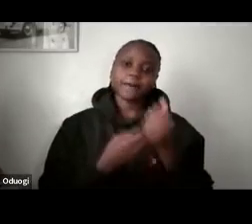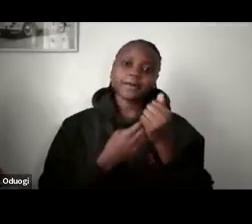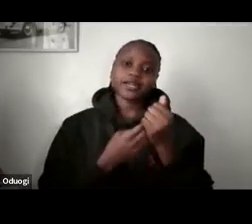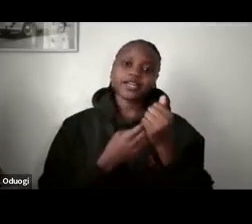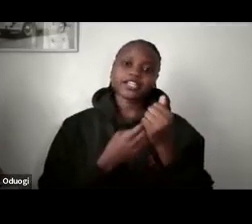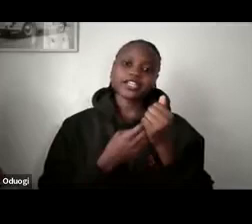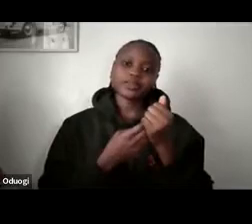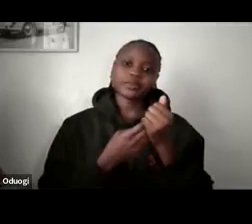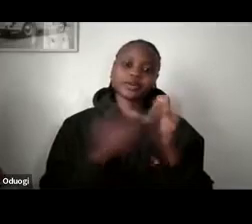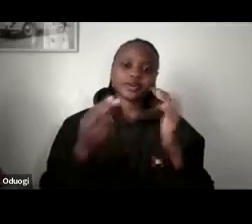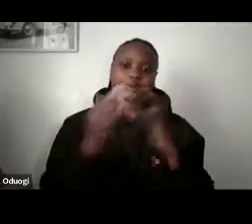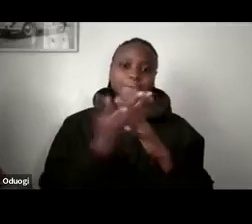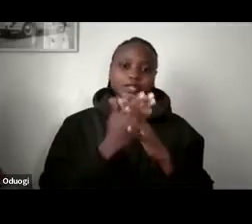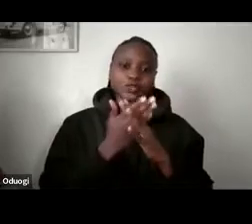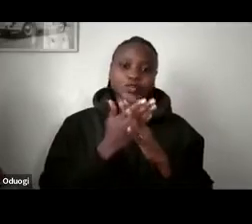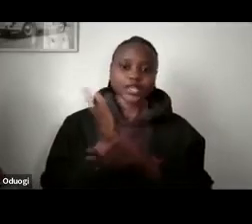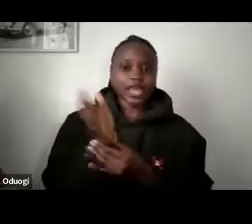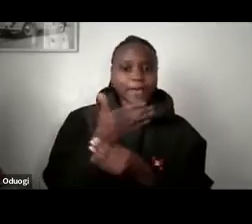and Kitabu